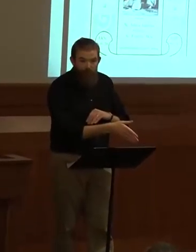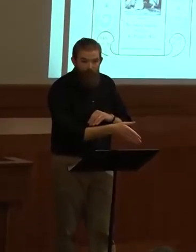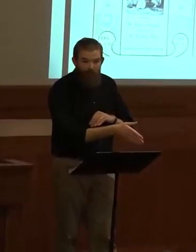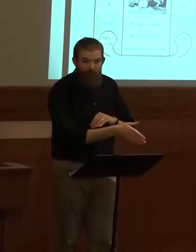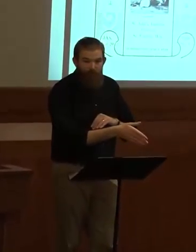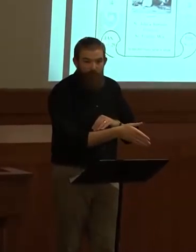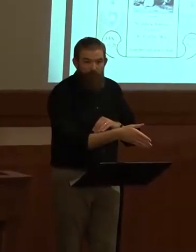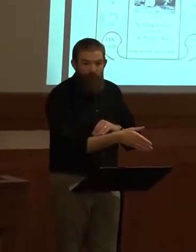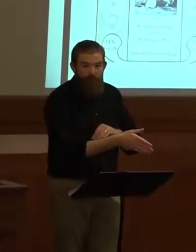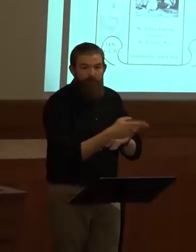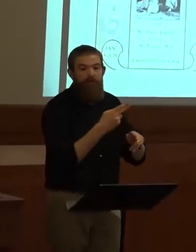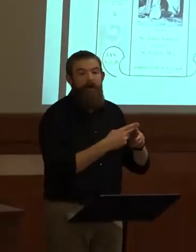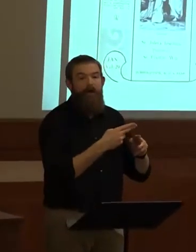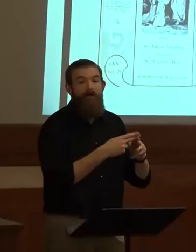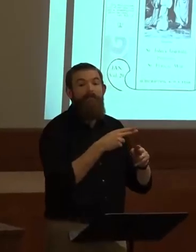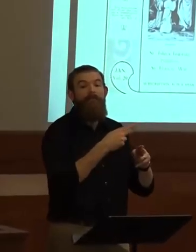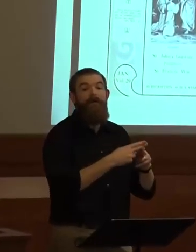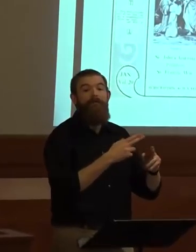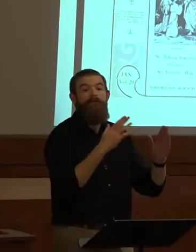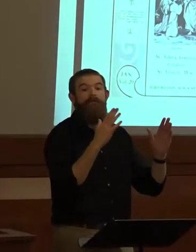So named after,